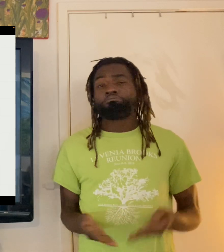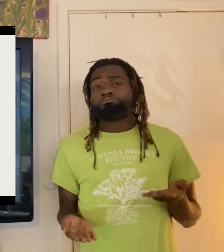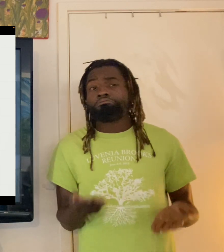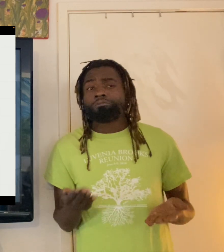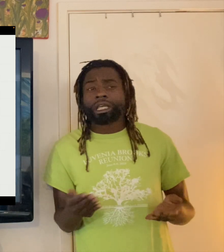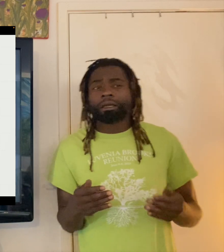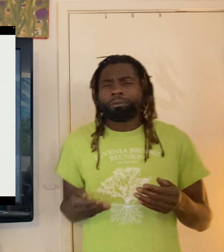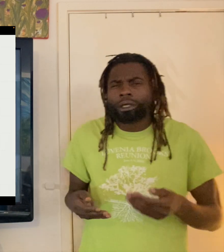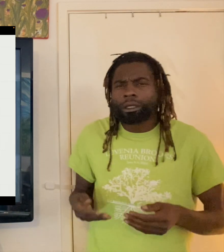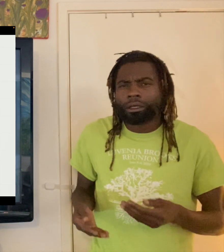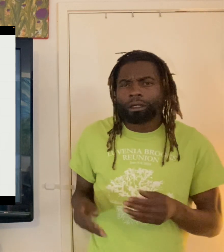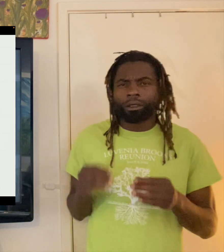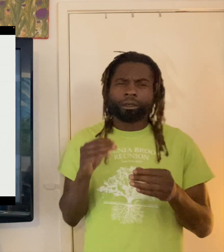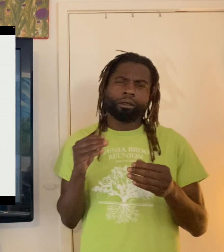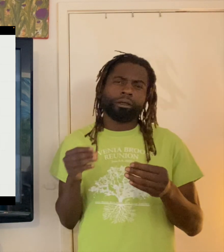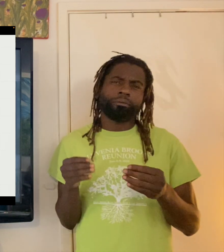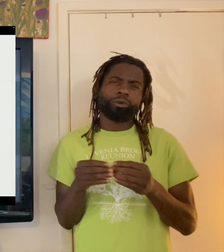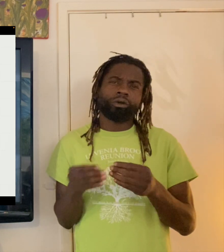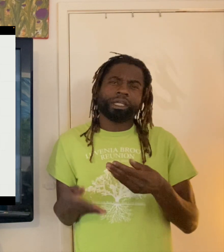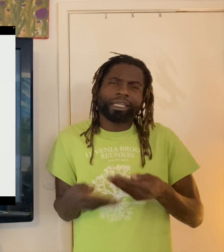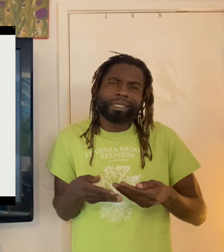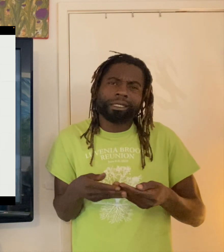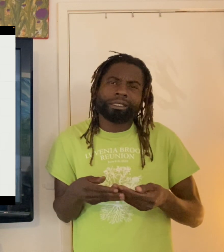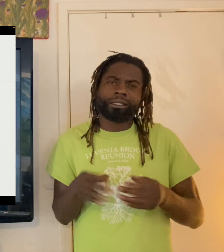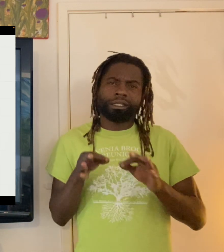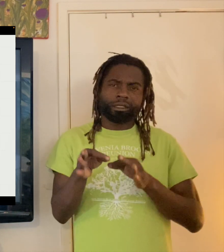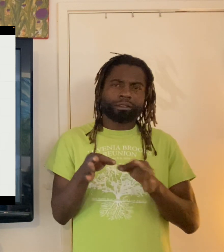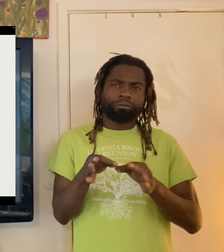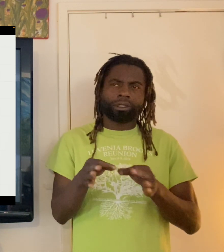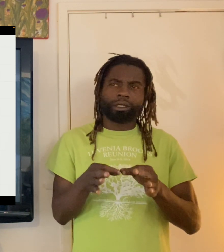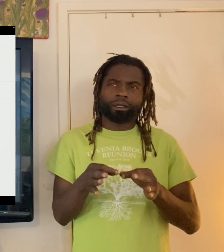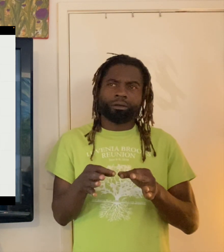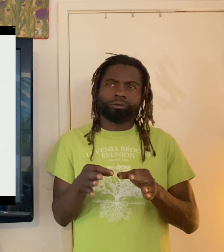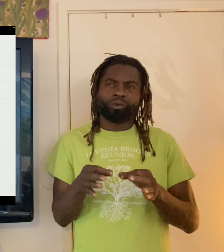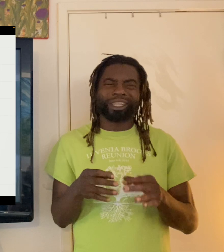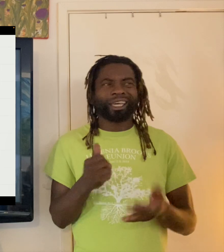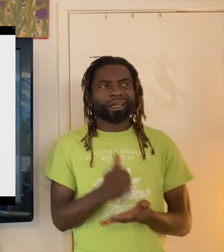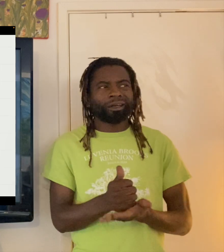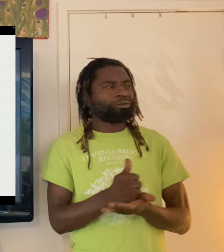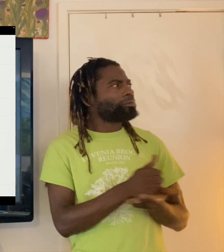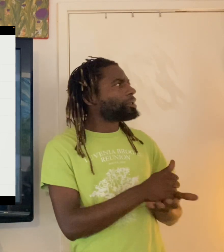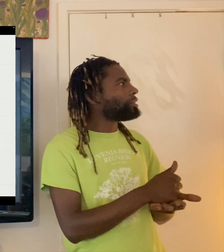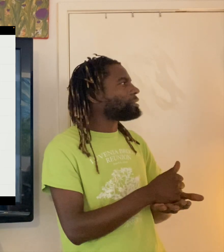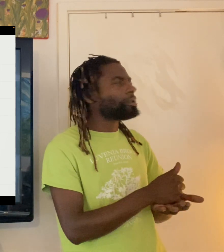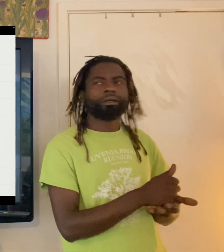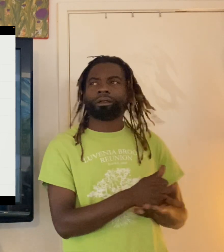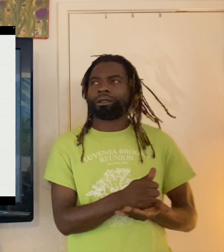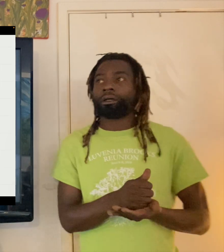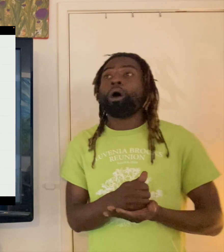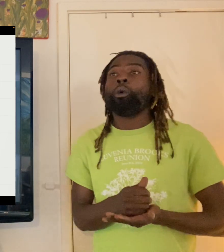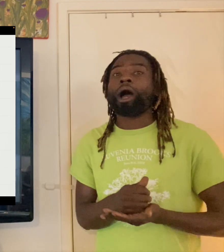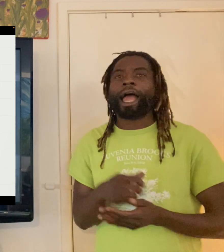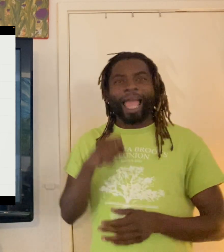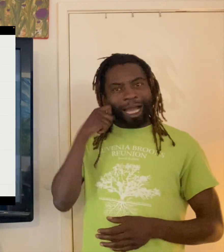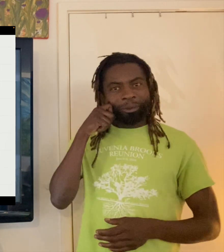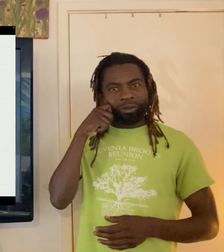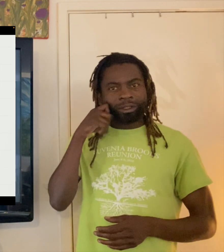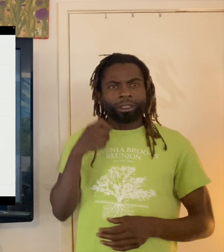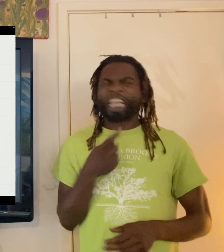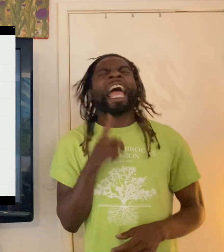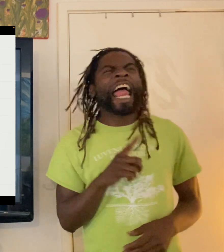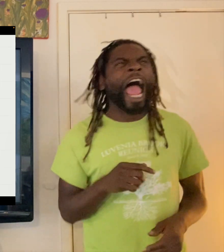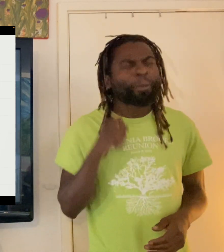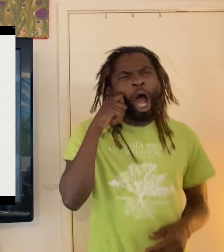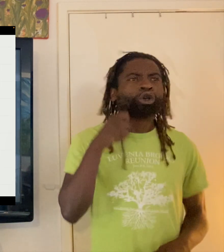be easier to explain if we have something to help us. I know, apples. I